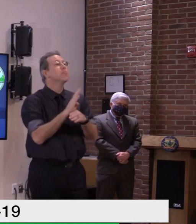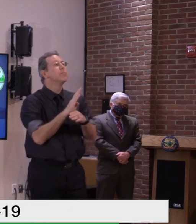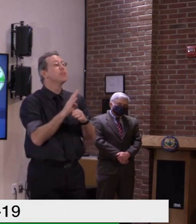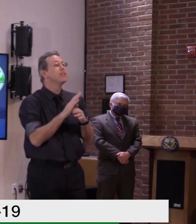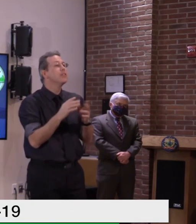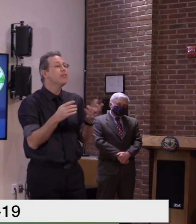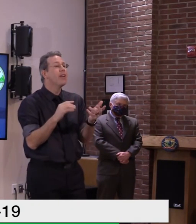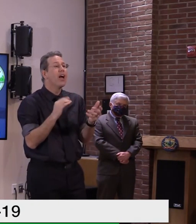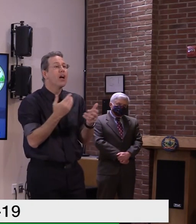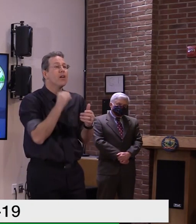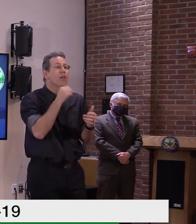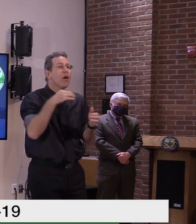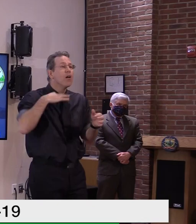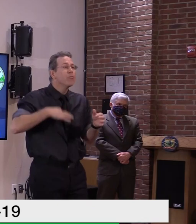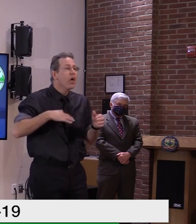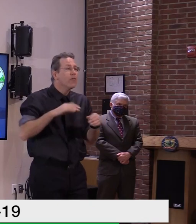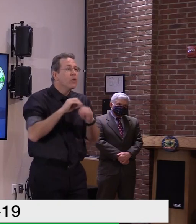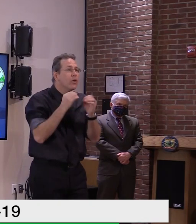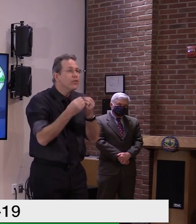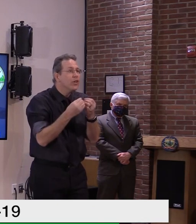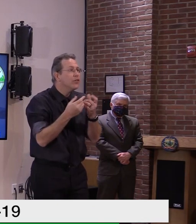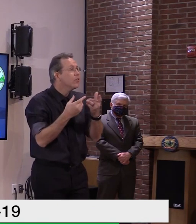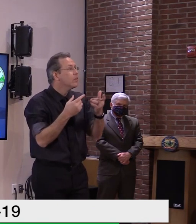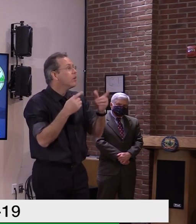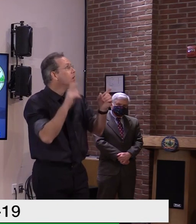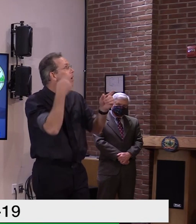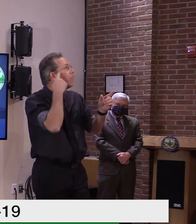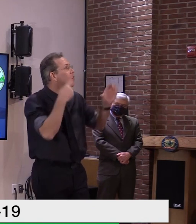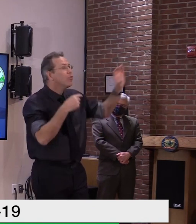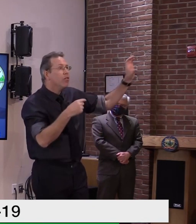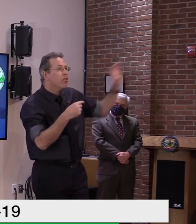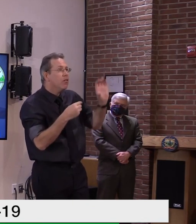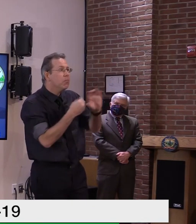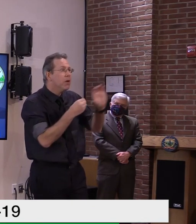few hours anyway to make some adjustments. All right, thank you very much. Happy New Year. You bet.